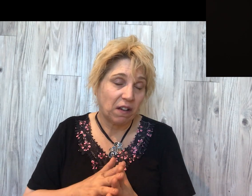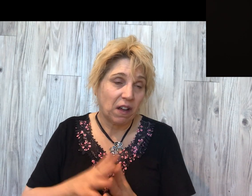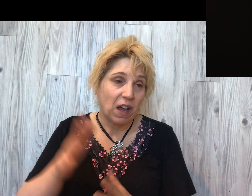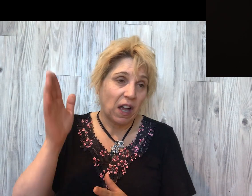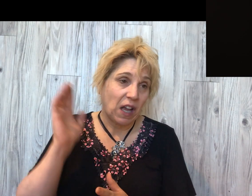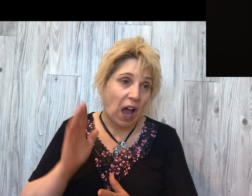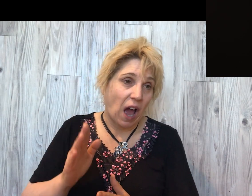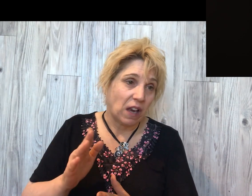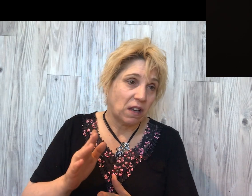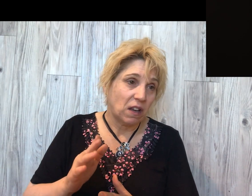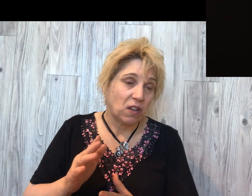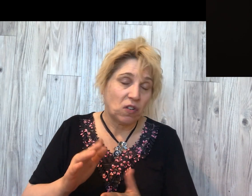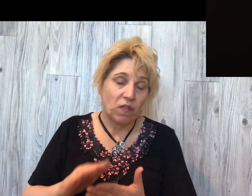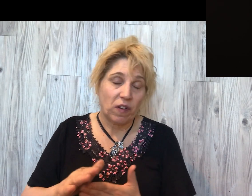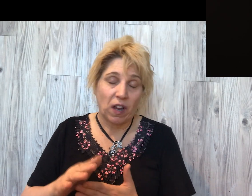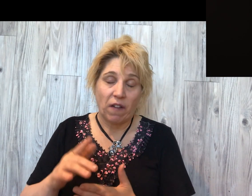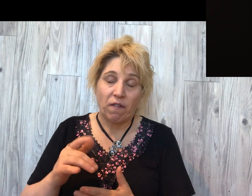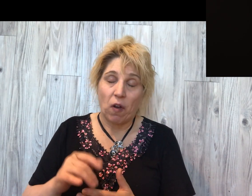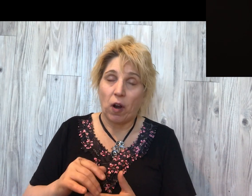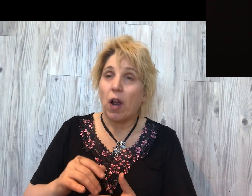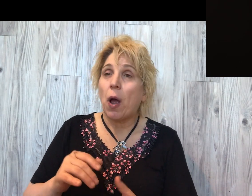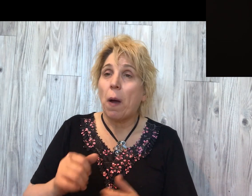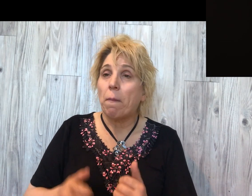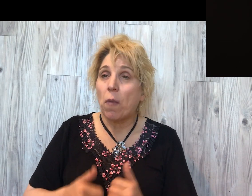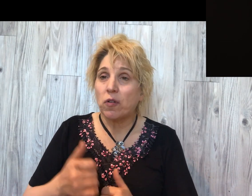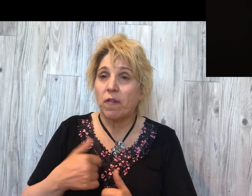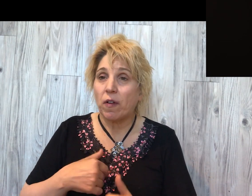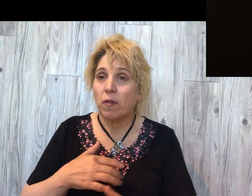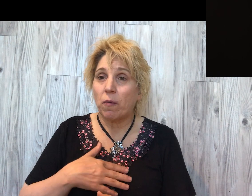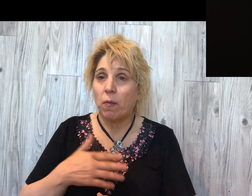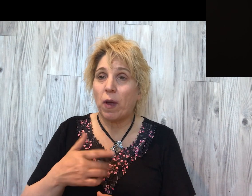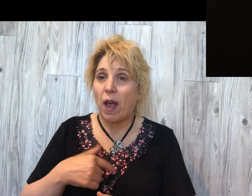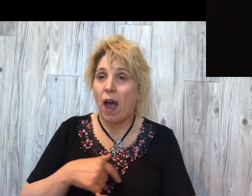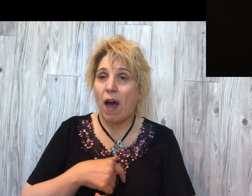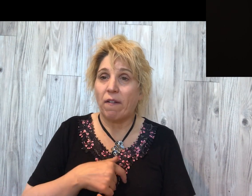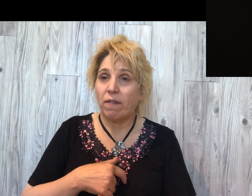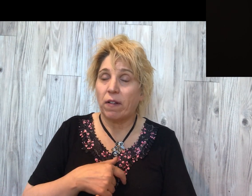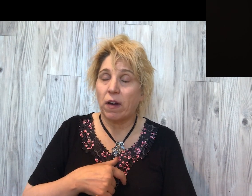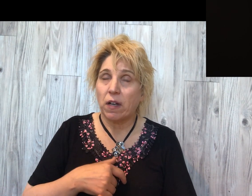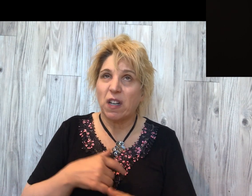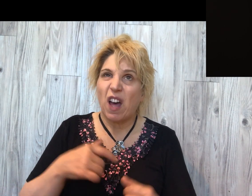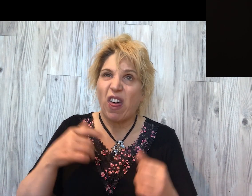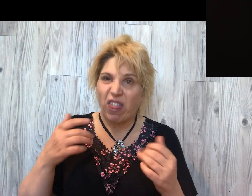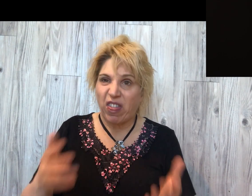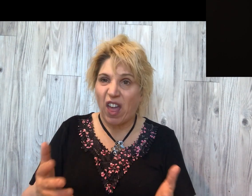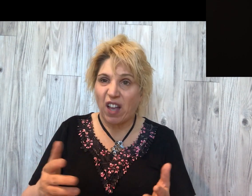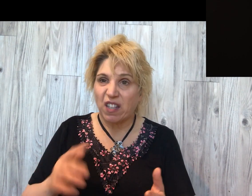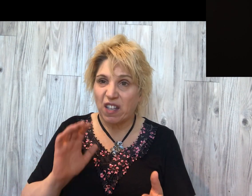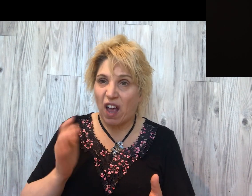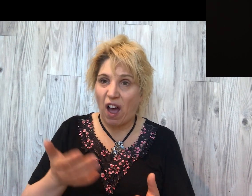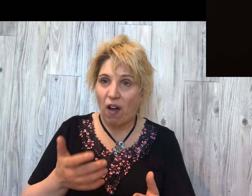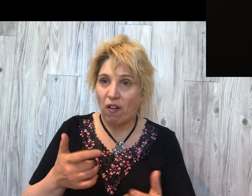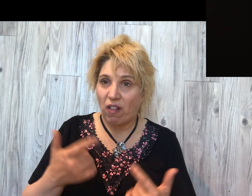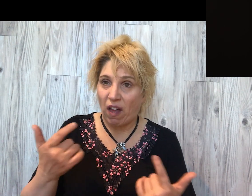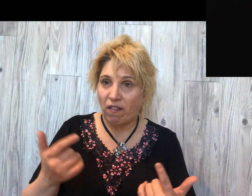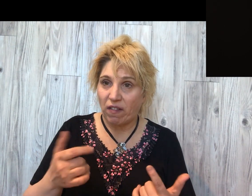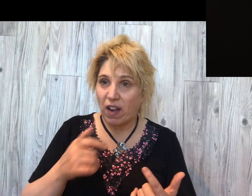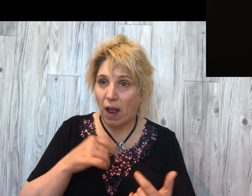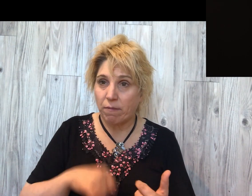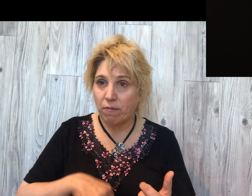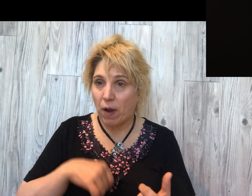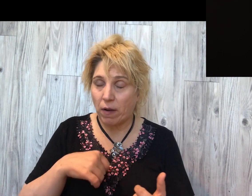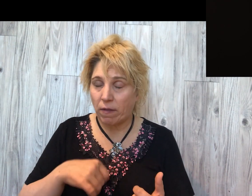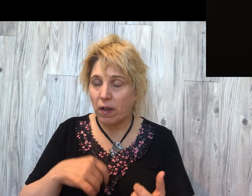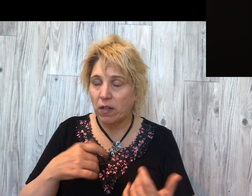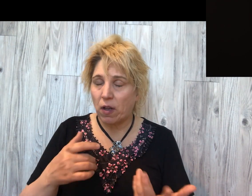Most of us wouldn't say that. Most of us would admit that we've got stuff in our lives that we're not proud of. So today, if you're hearing this